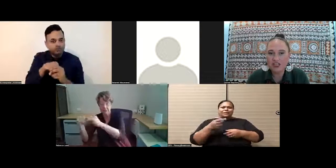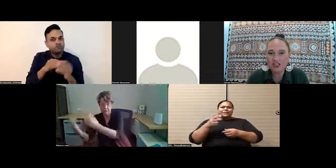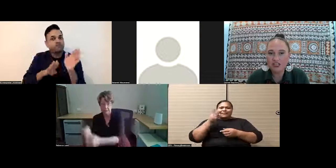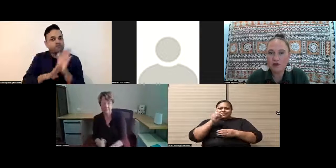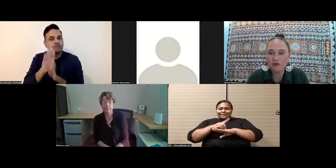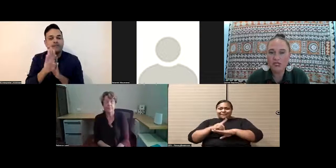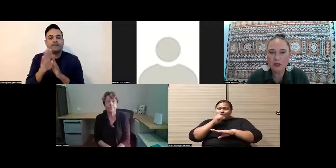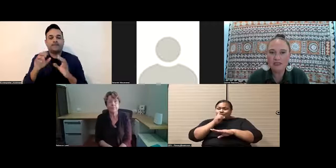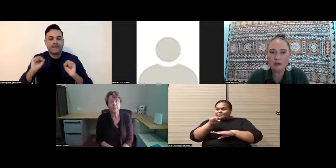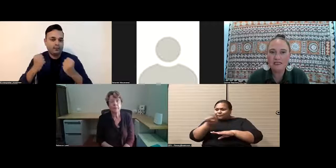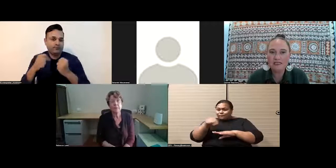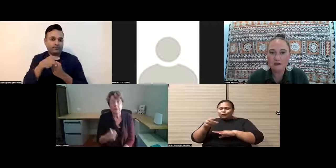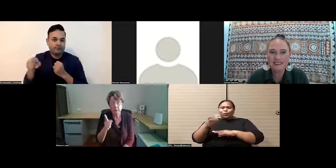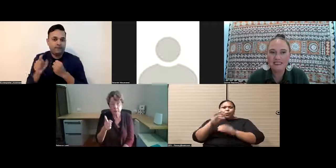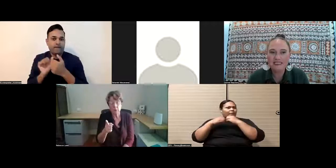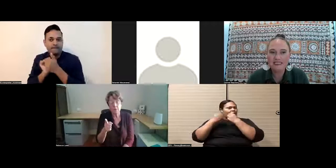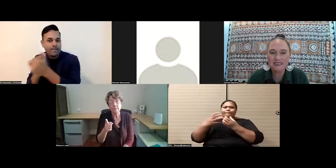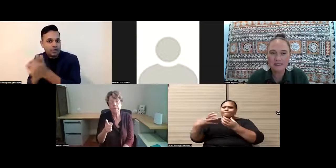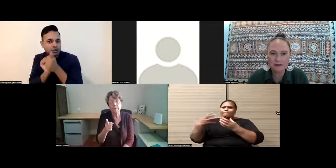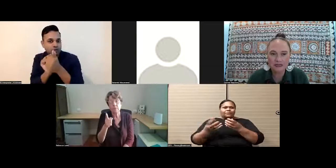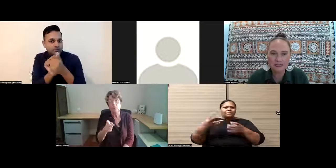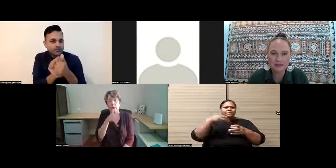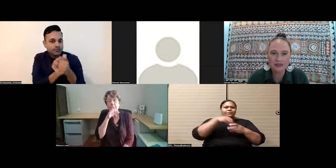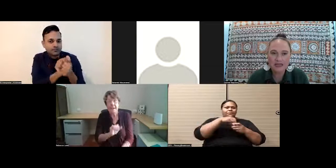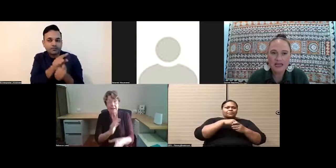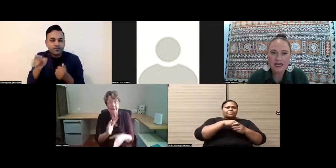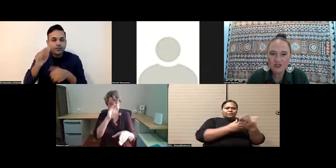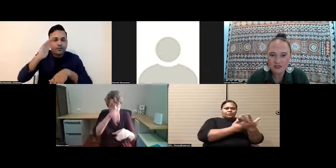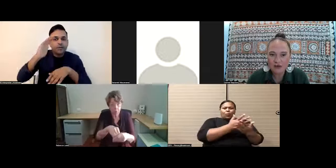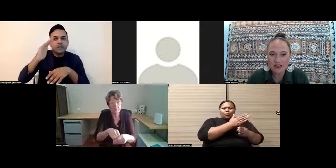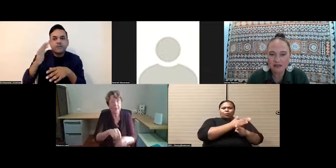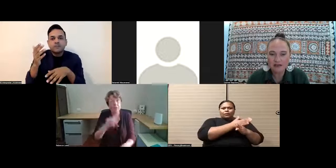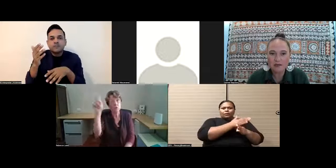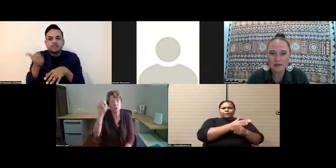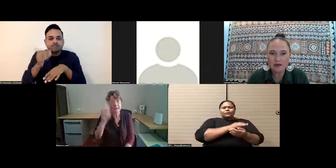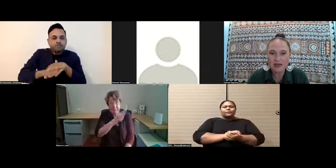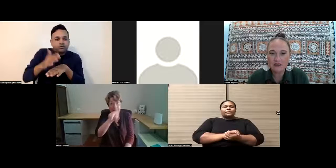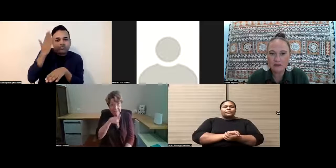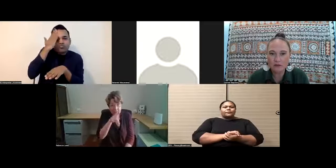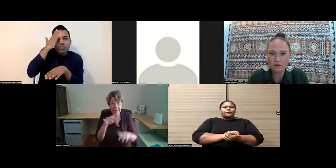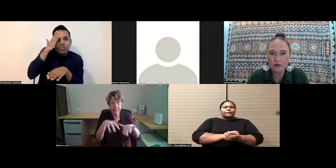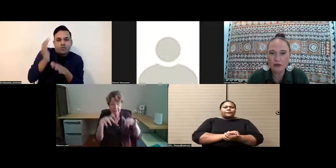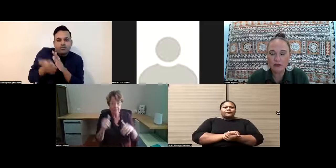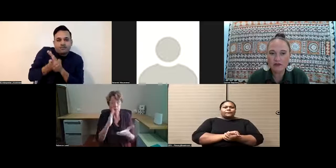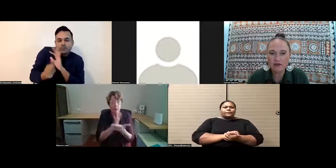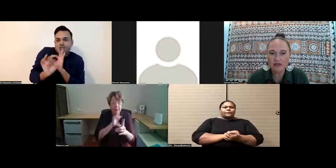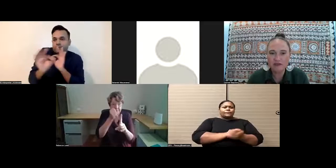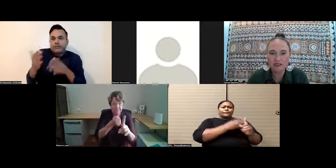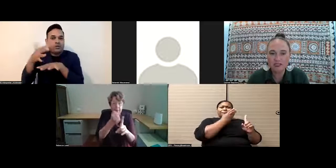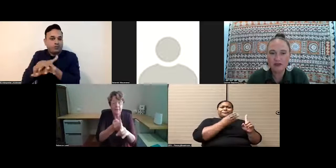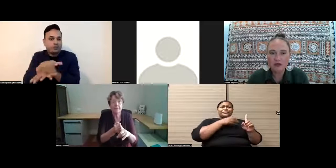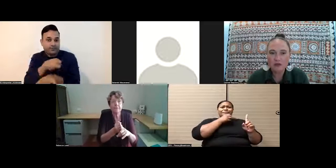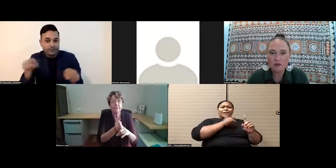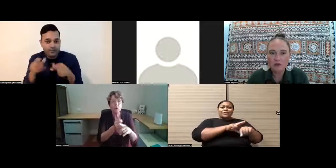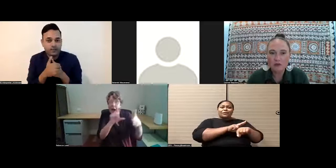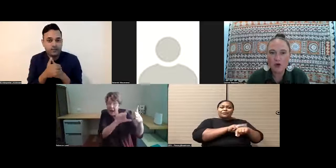Jonathan Godfrey, who is participating in today's summit, has been a strong advocate for Article 4.3 of the